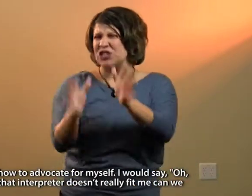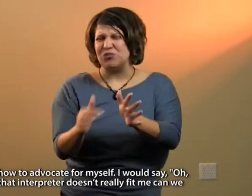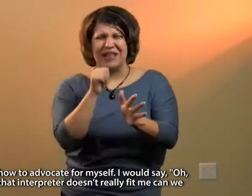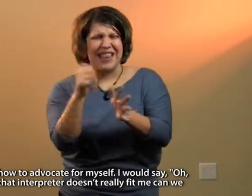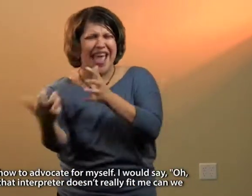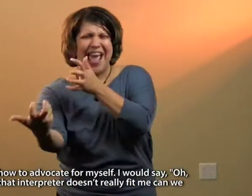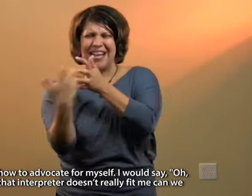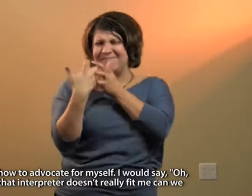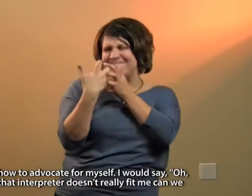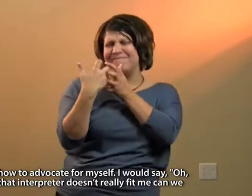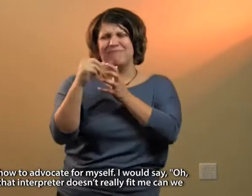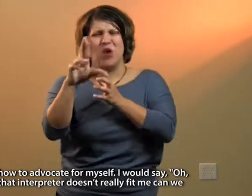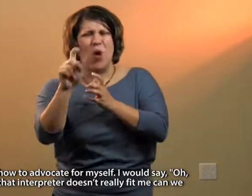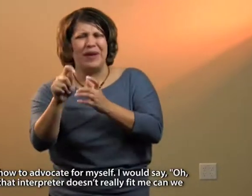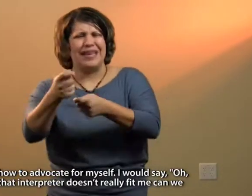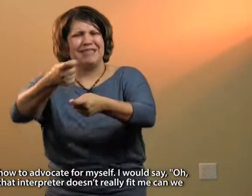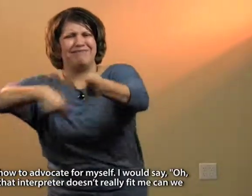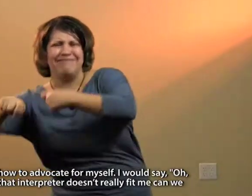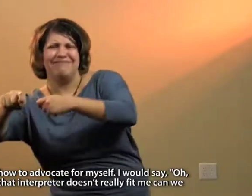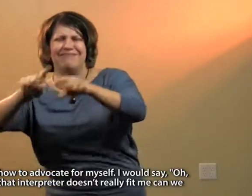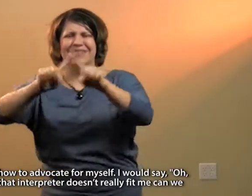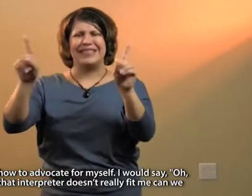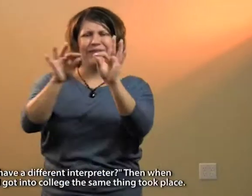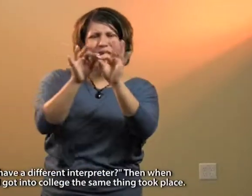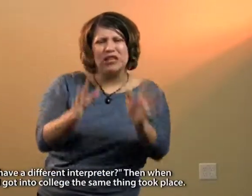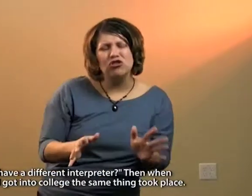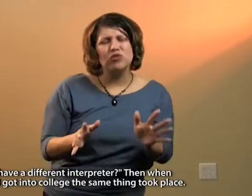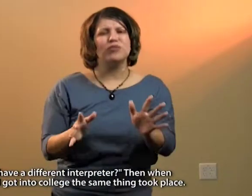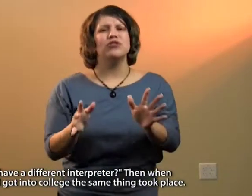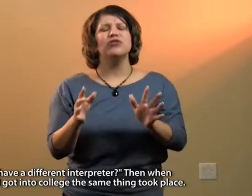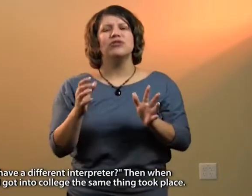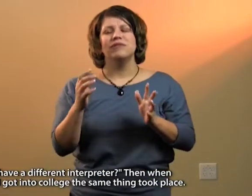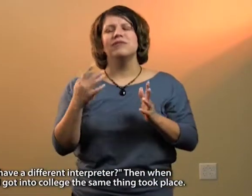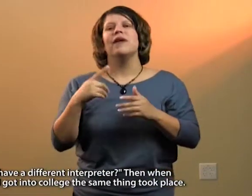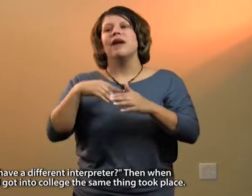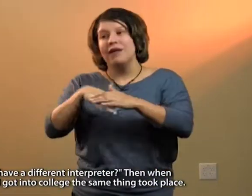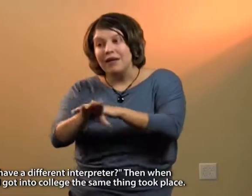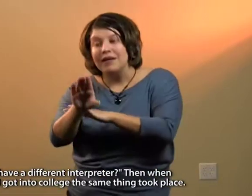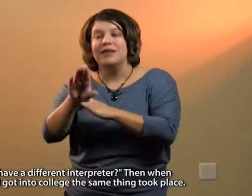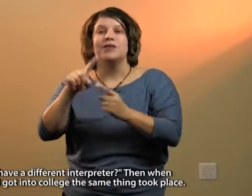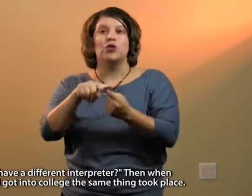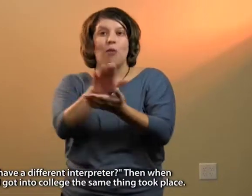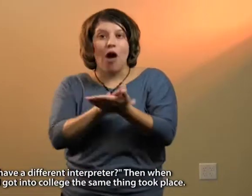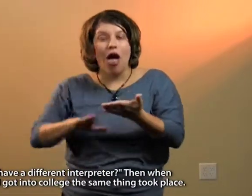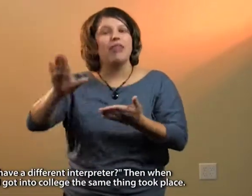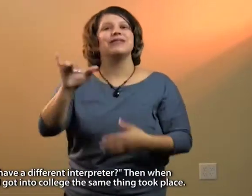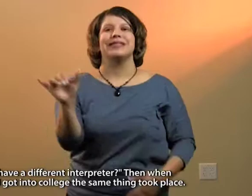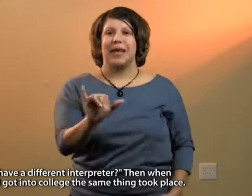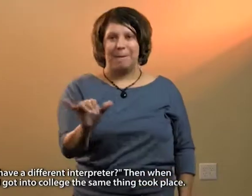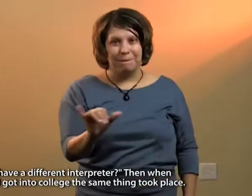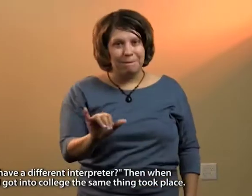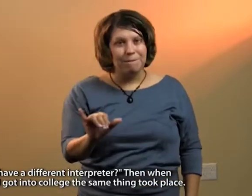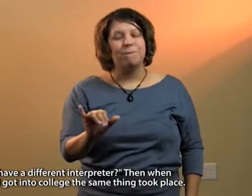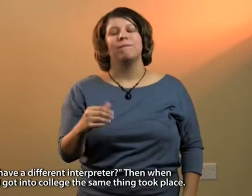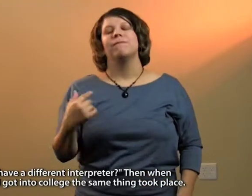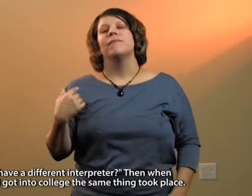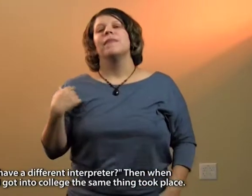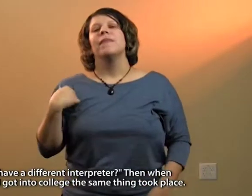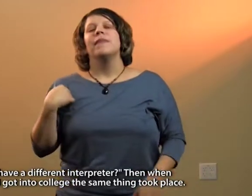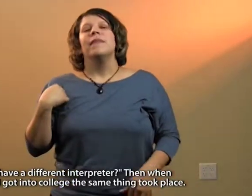So I would say, oh, that interpreter doesn't really fit me Can we have a different interpreter? And then when I got into college, the